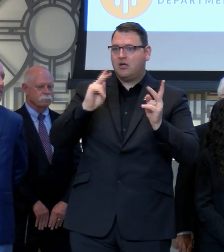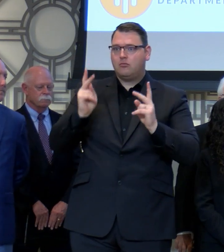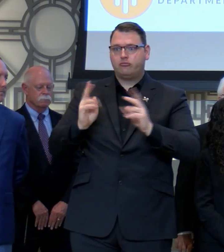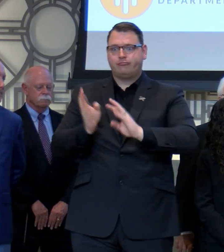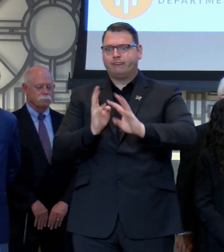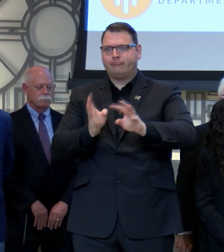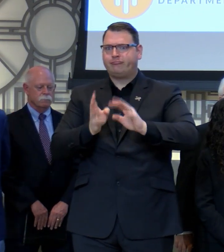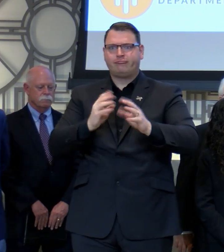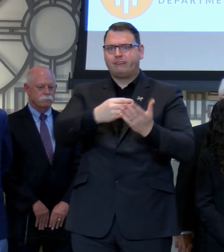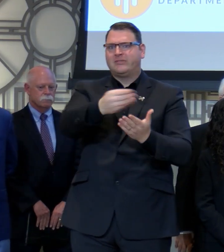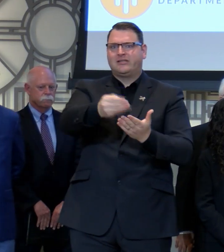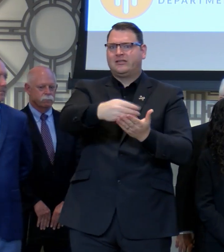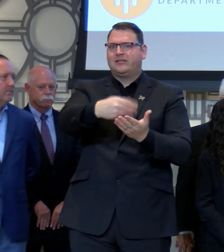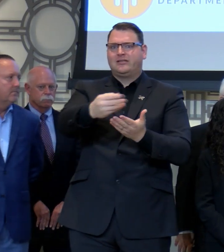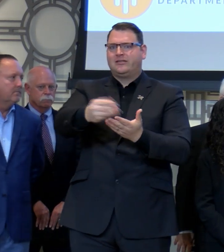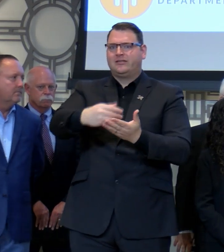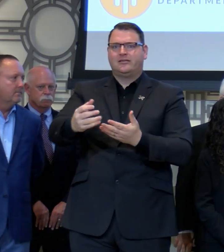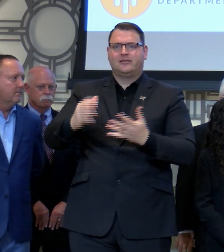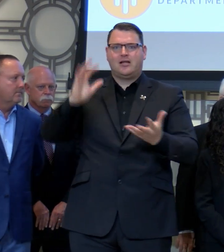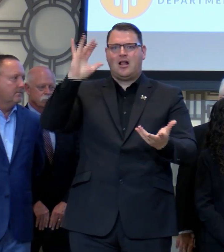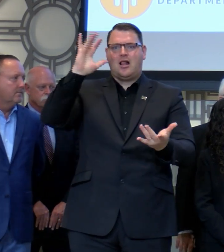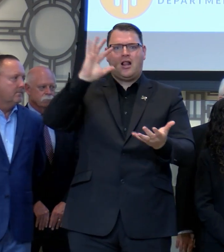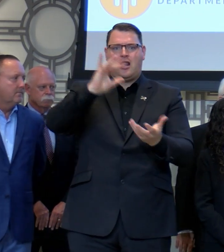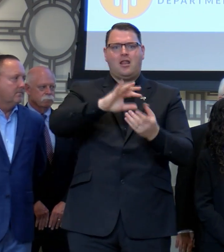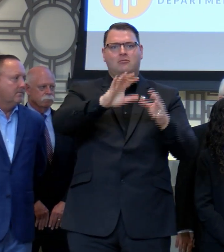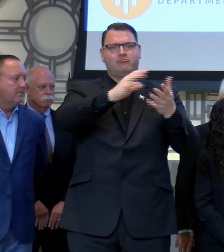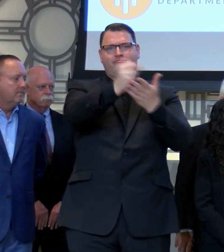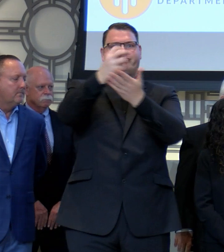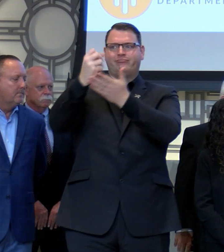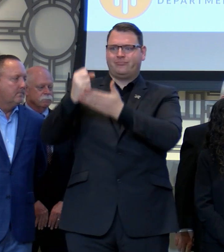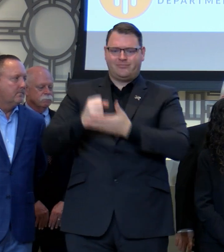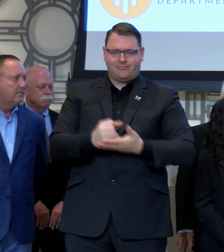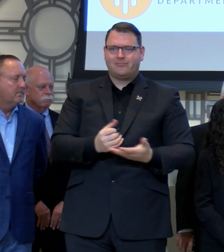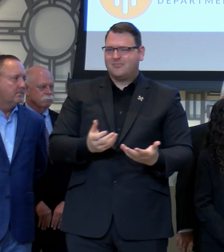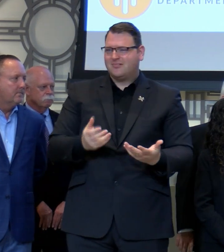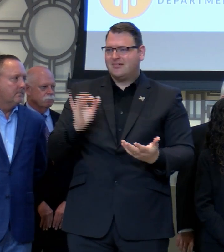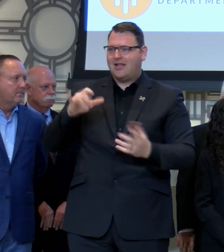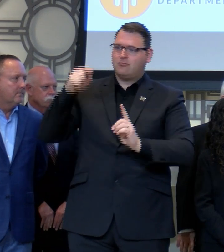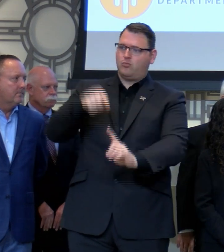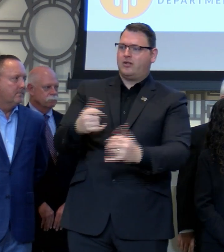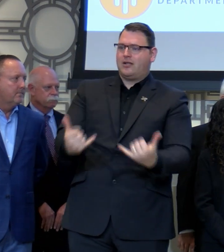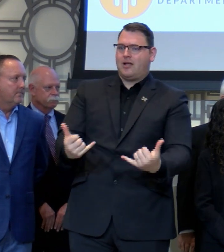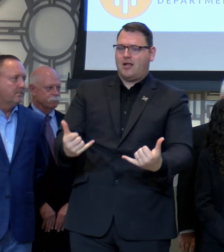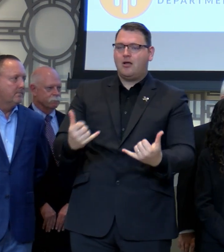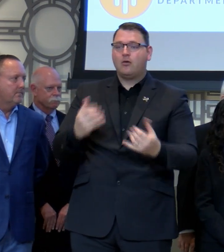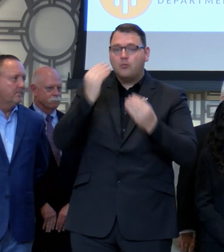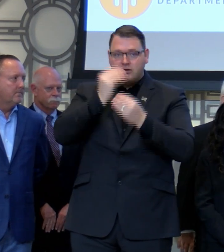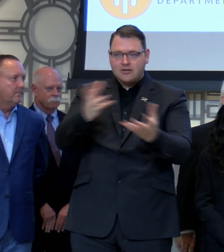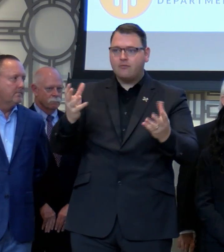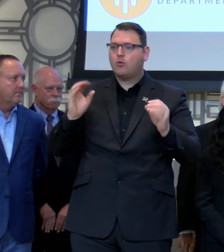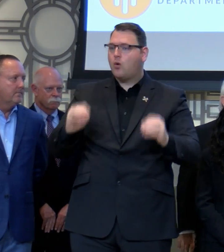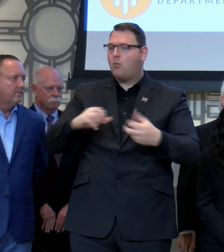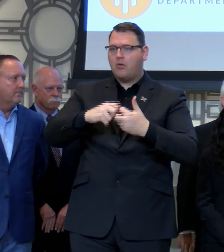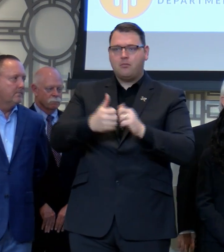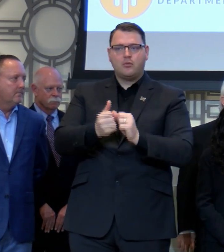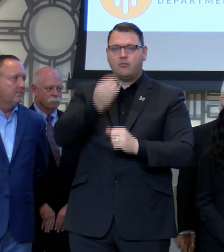in at a rapid rate and buying up everything. We want to assure people that there is no problem with the food supply